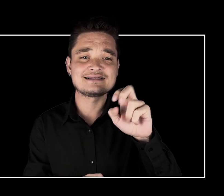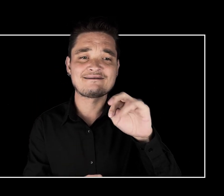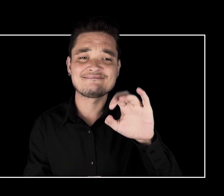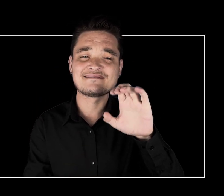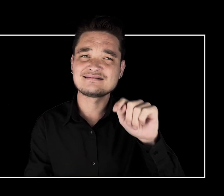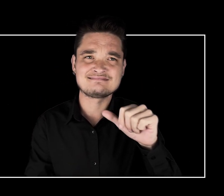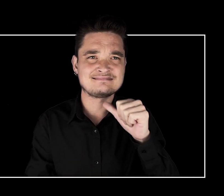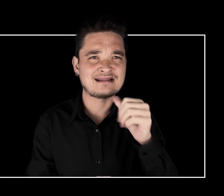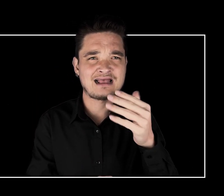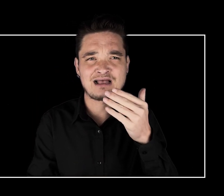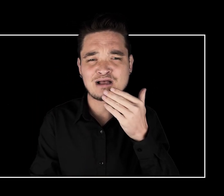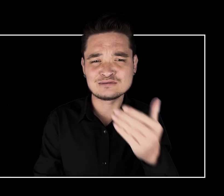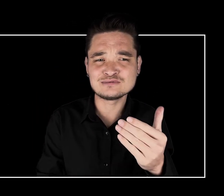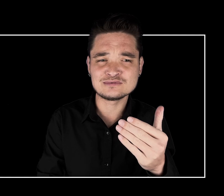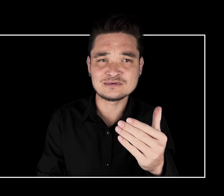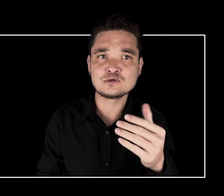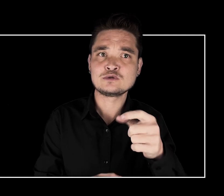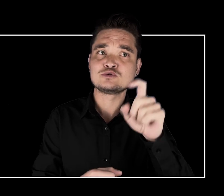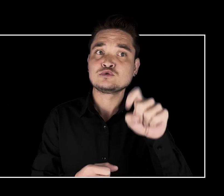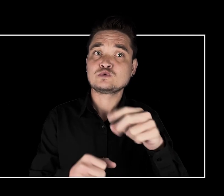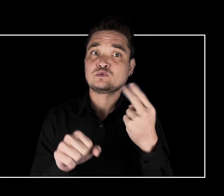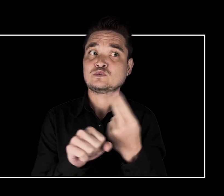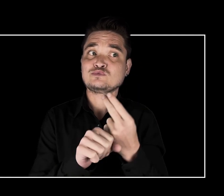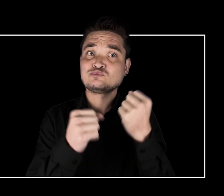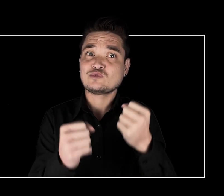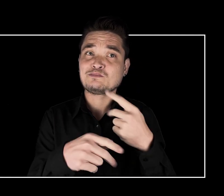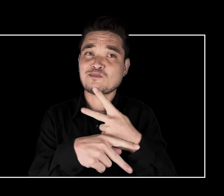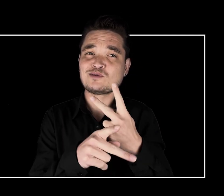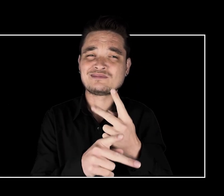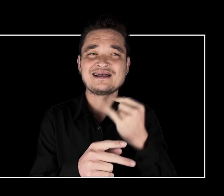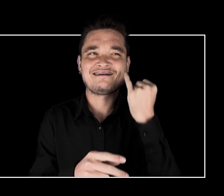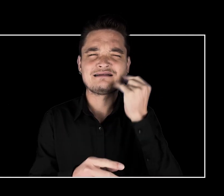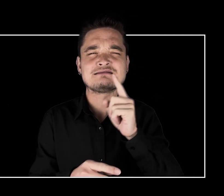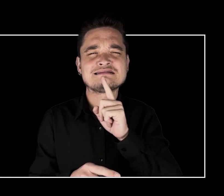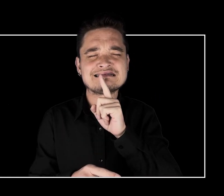strong products in your home in certain situations.